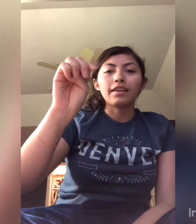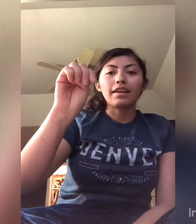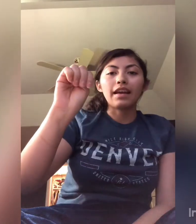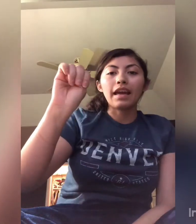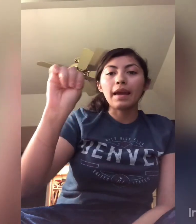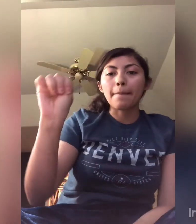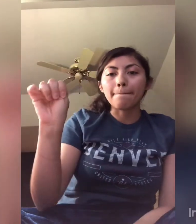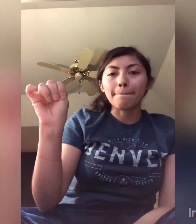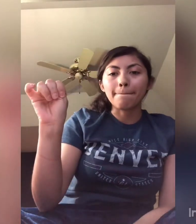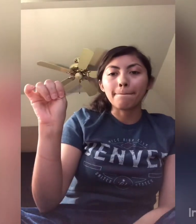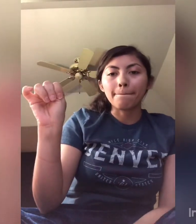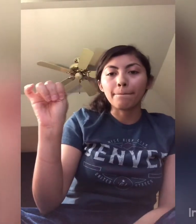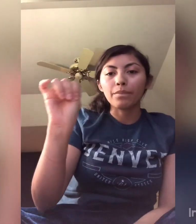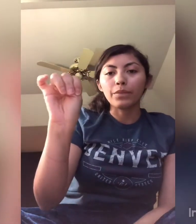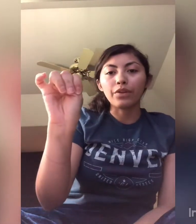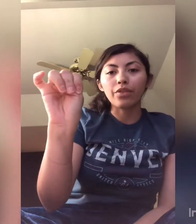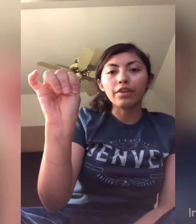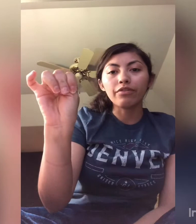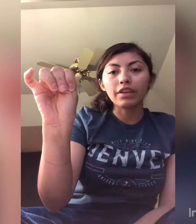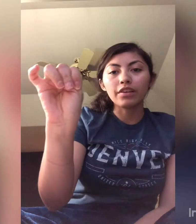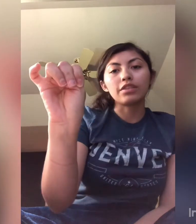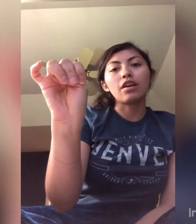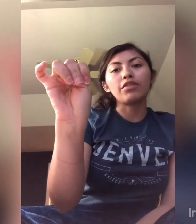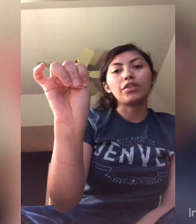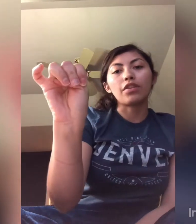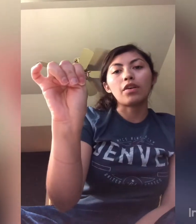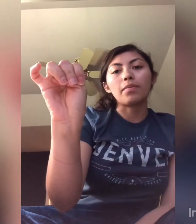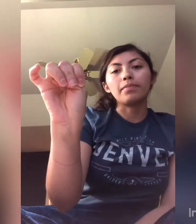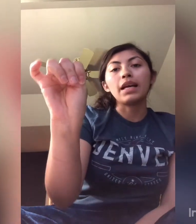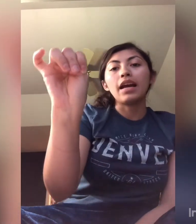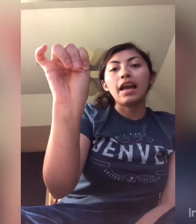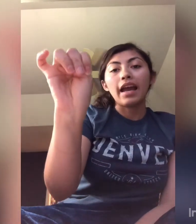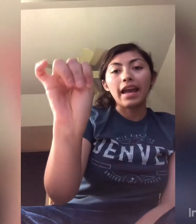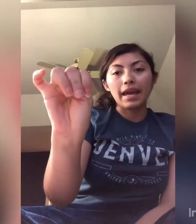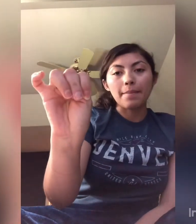M. Put three fingers over your thumb. M.